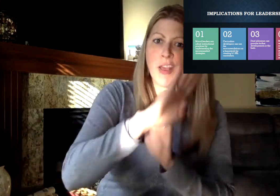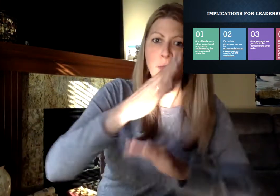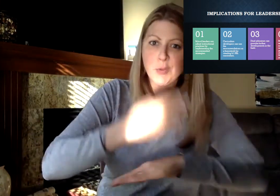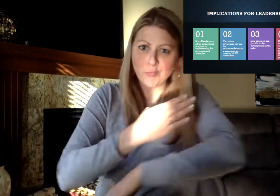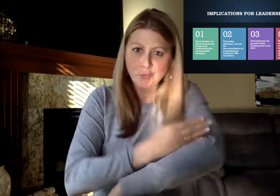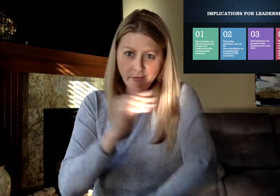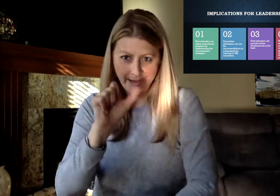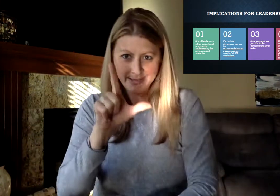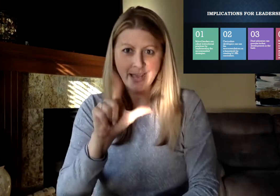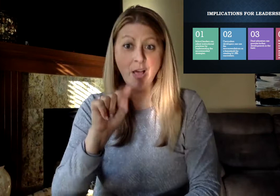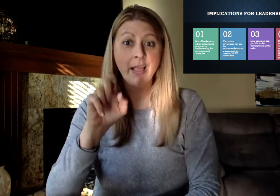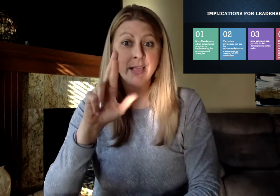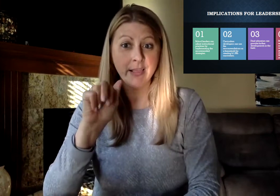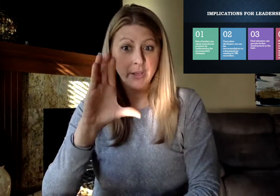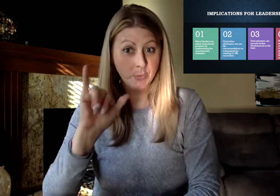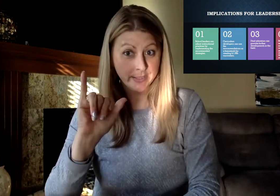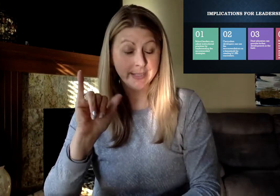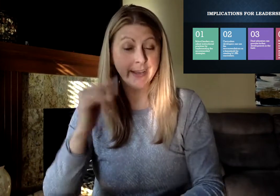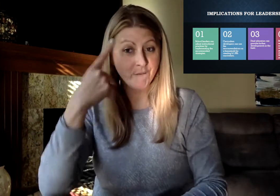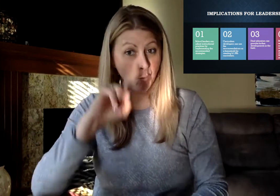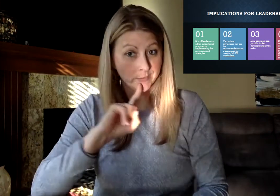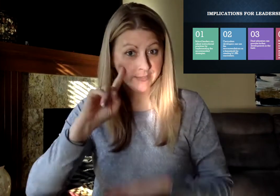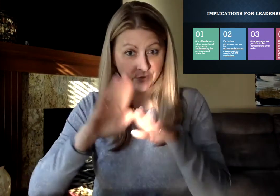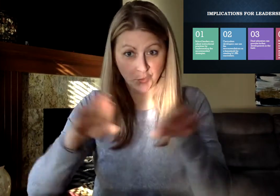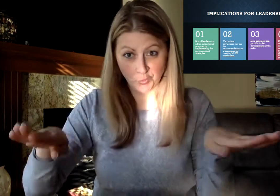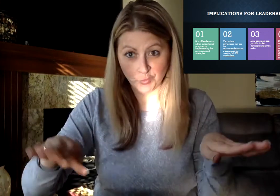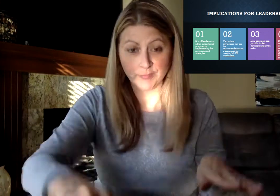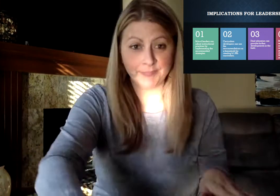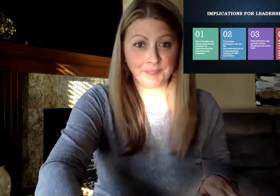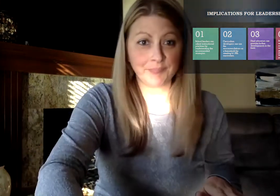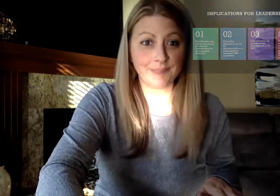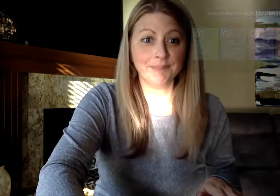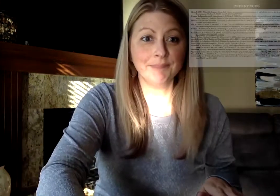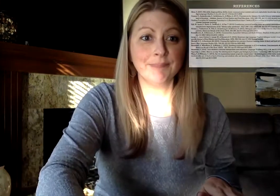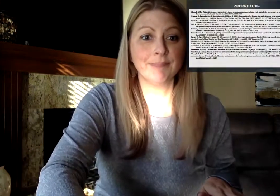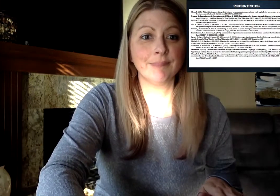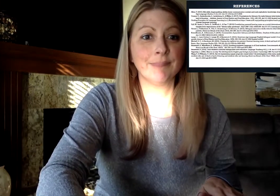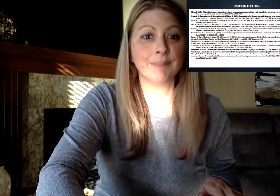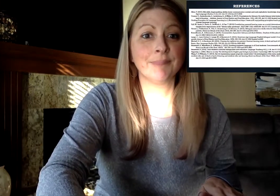together to develop the improvement of ASL literacy for deaf children.